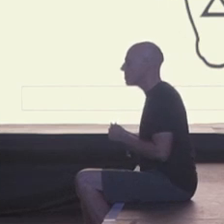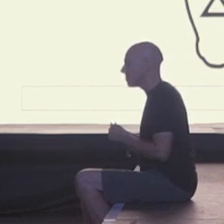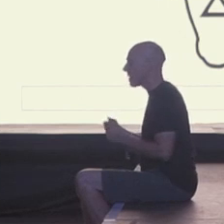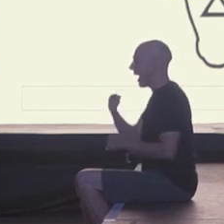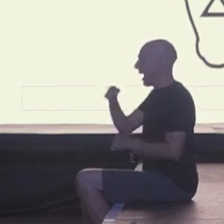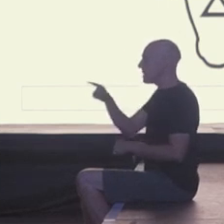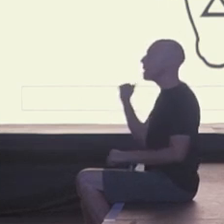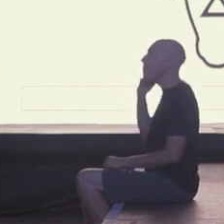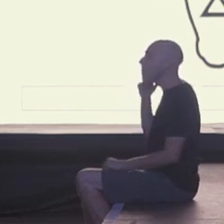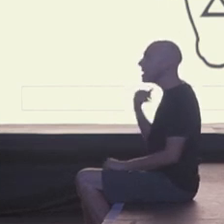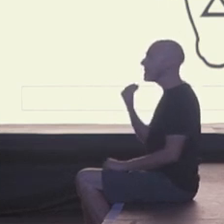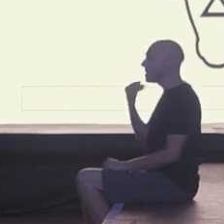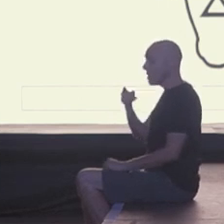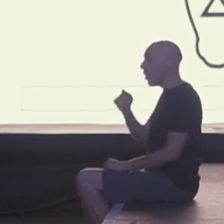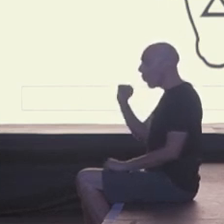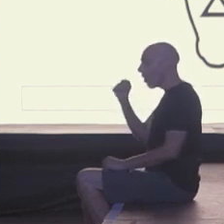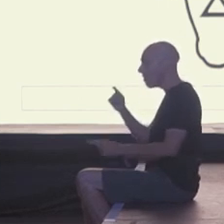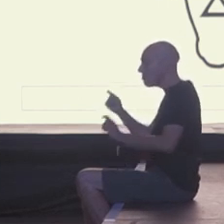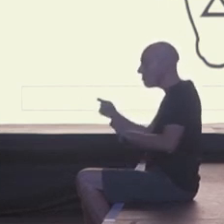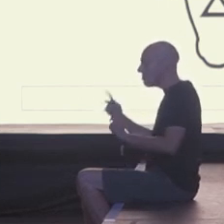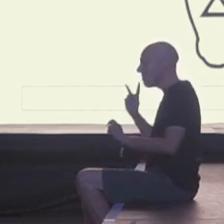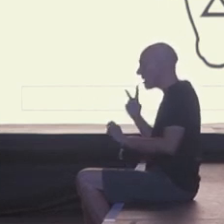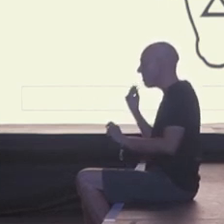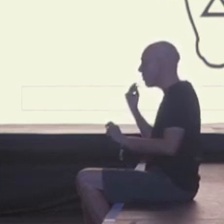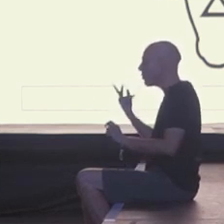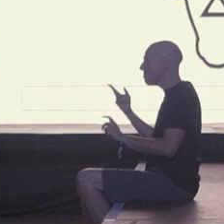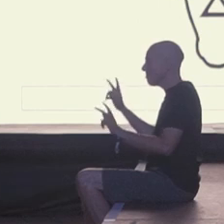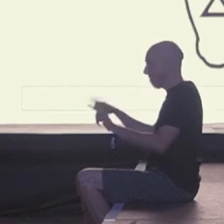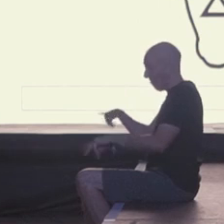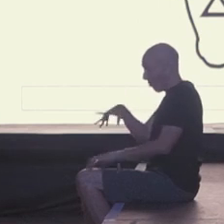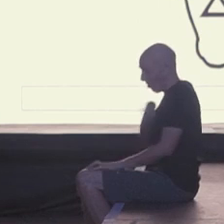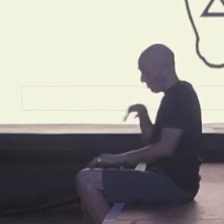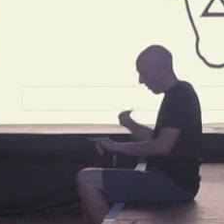they'll eat delicious vegan food and they will come around eventually.